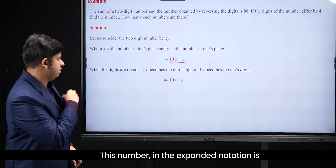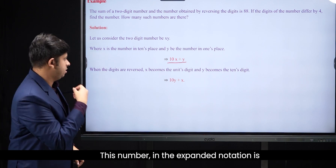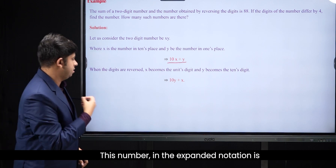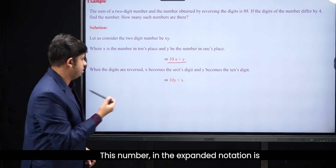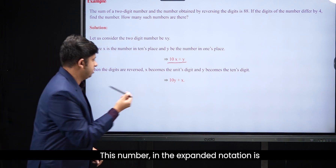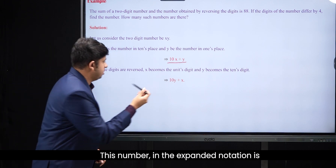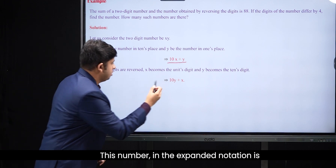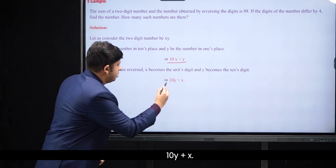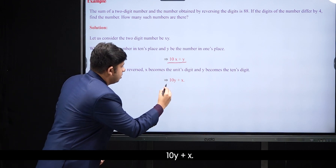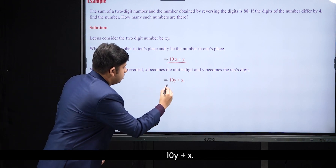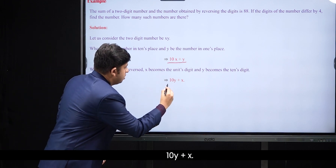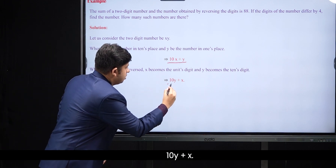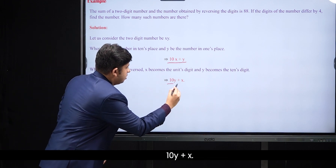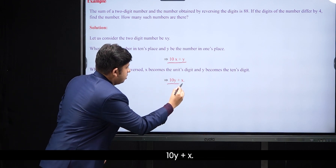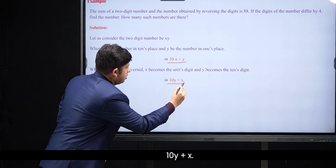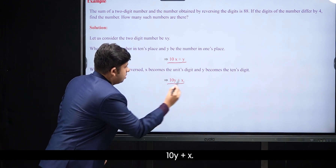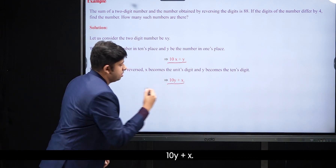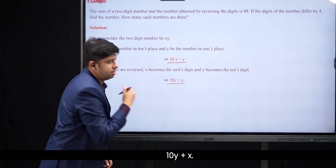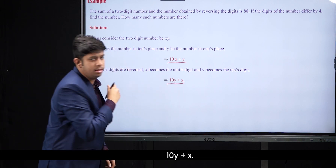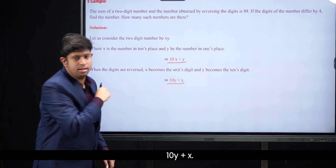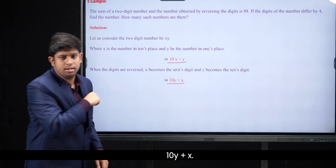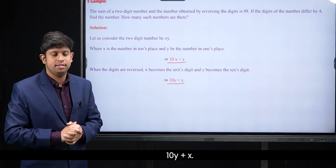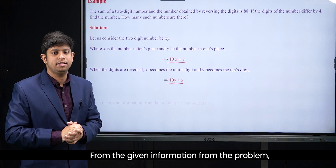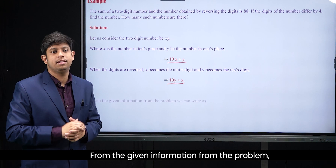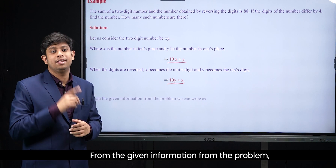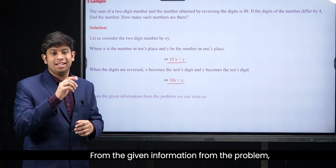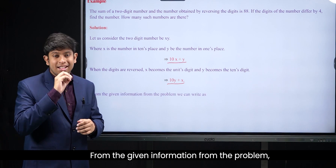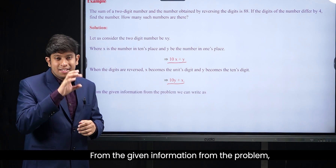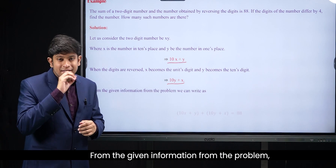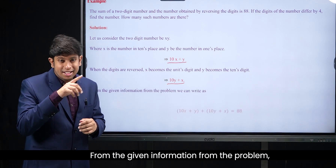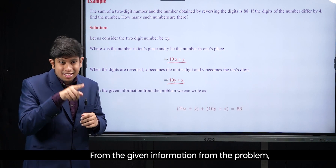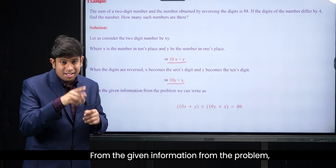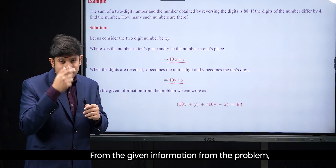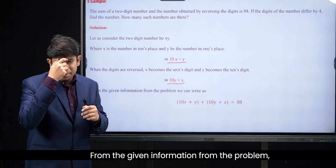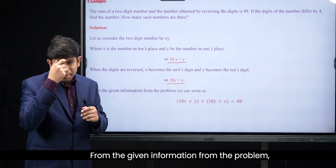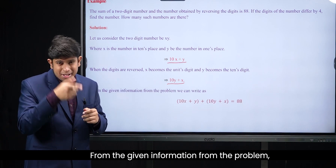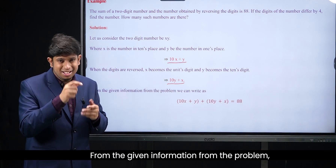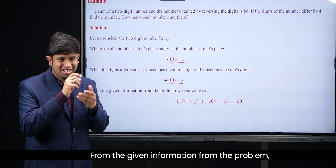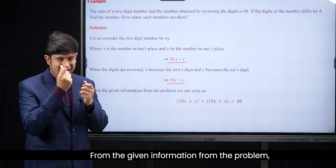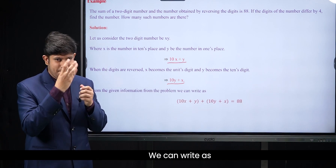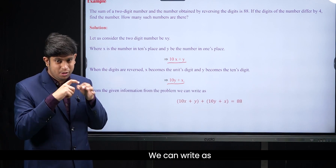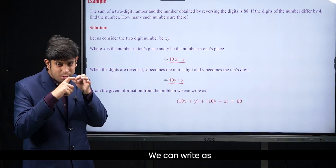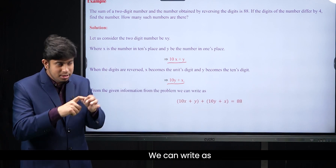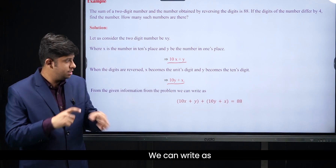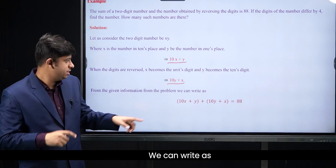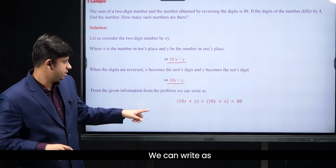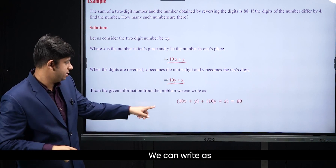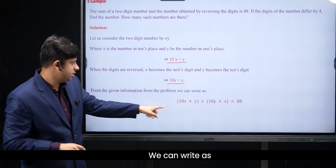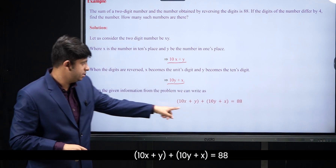expanded notation is 10y plus x. From the given information from the problem, we can write as